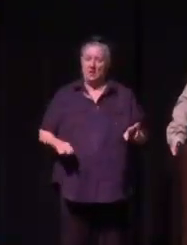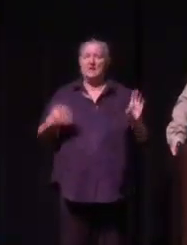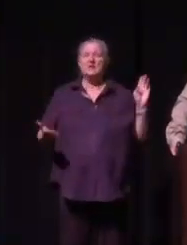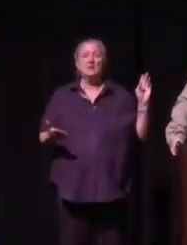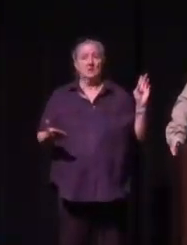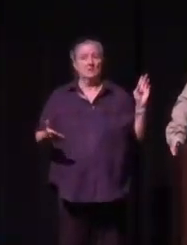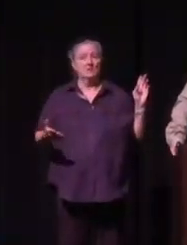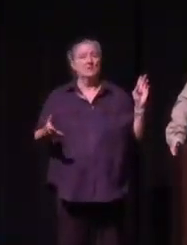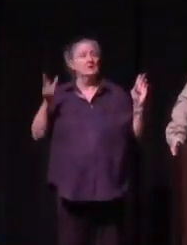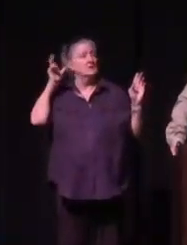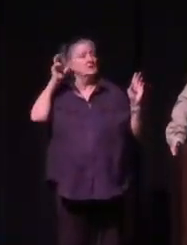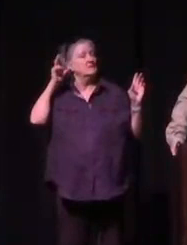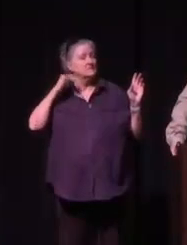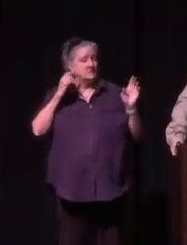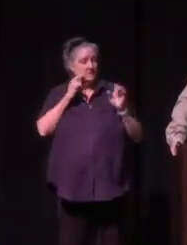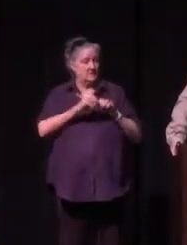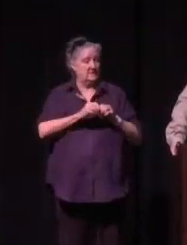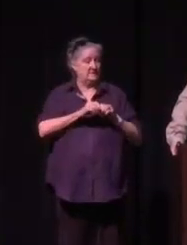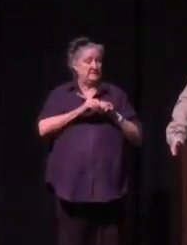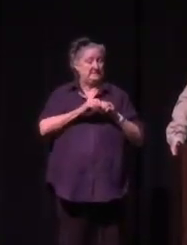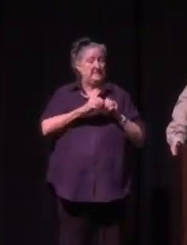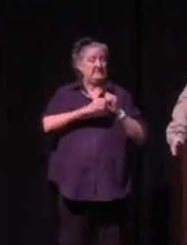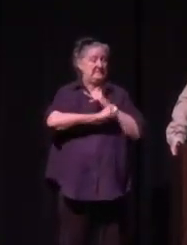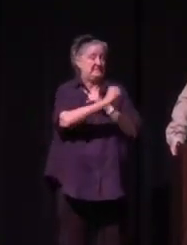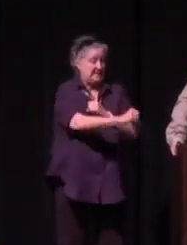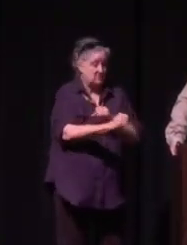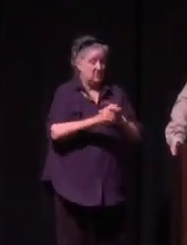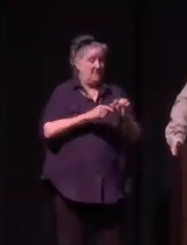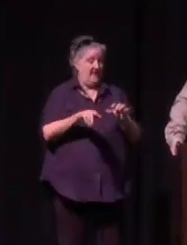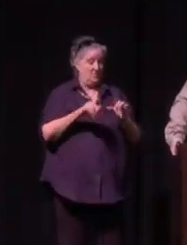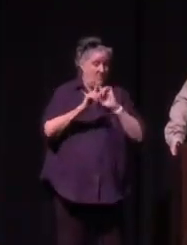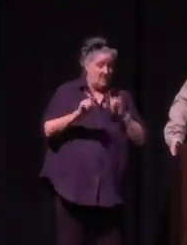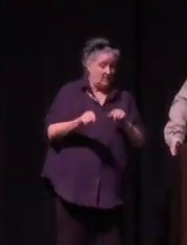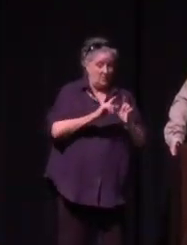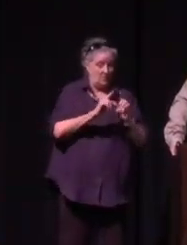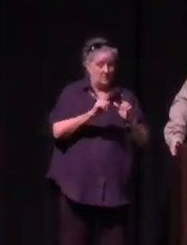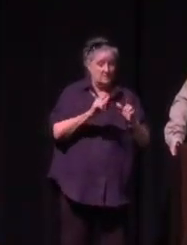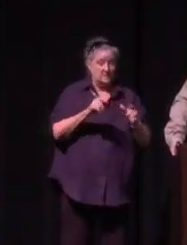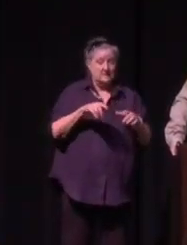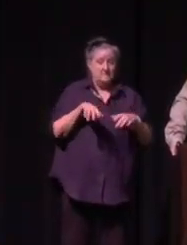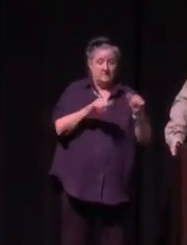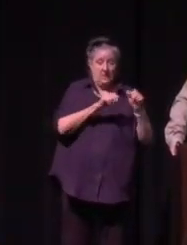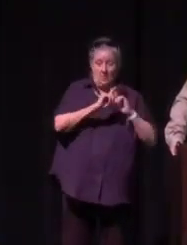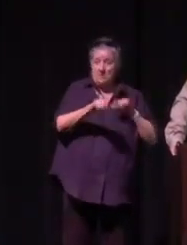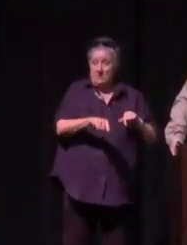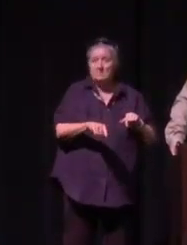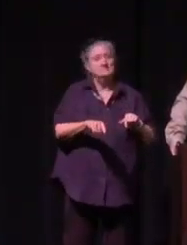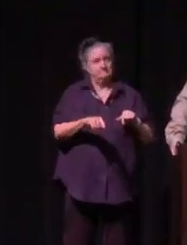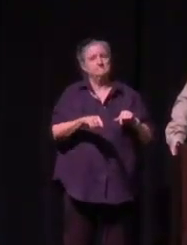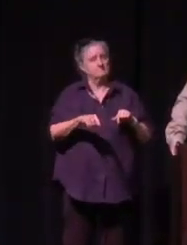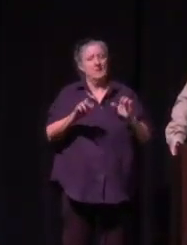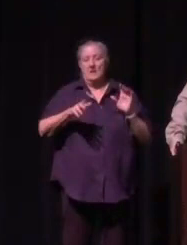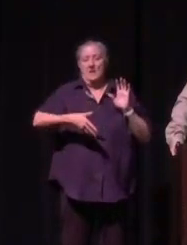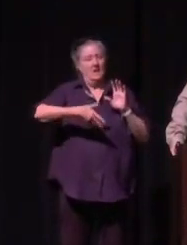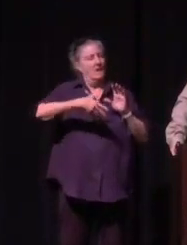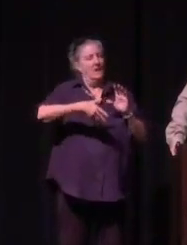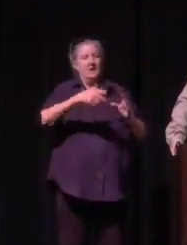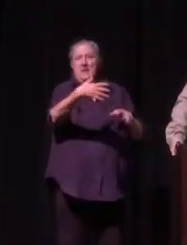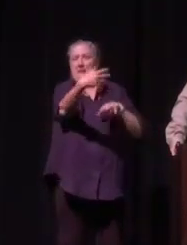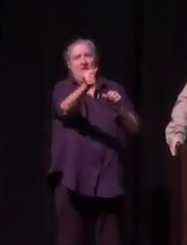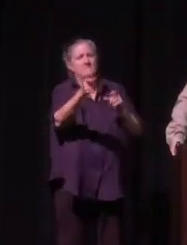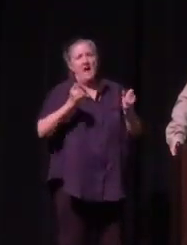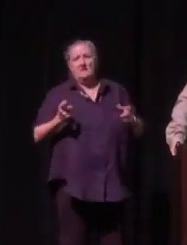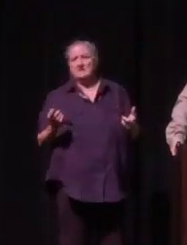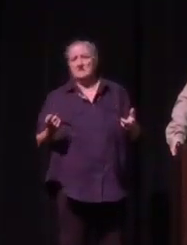that there has been an extension and has been another evacuation order for those areas, you should vacate that area